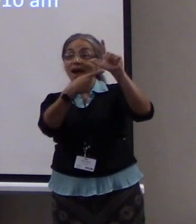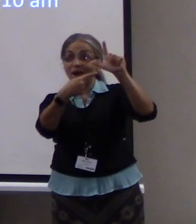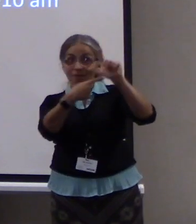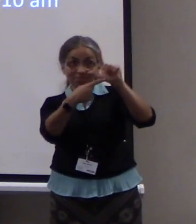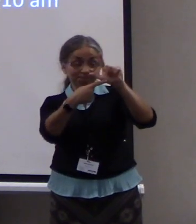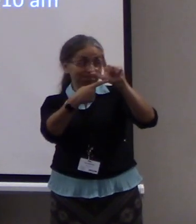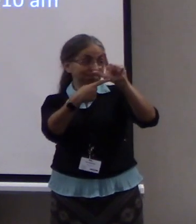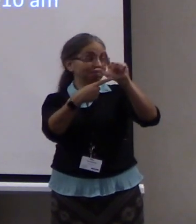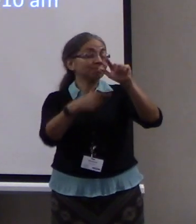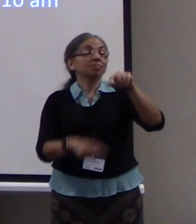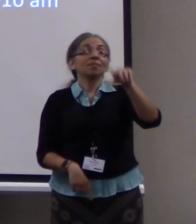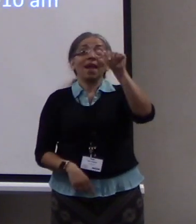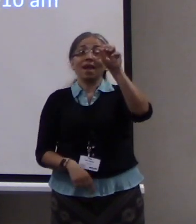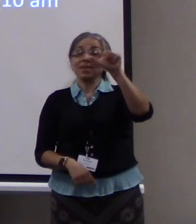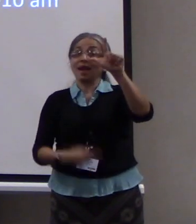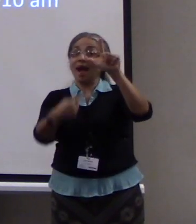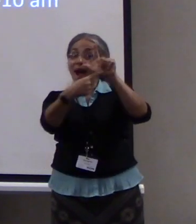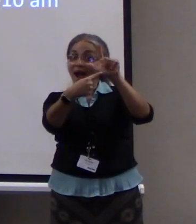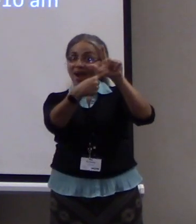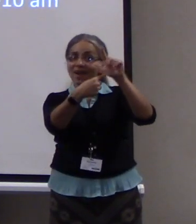applied to ASL.